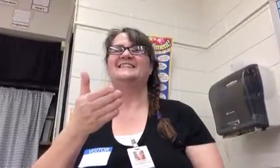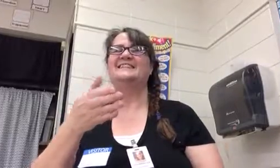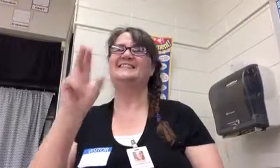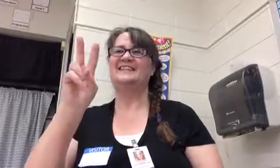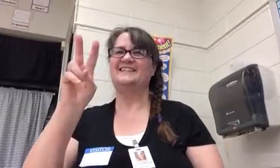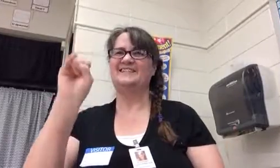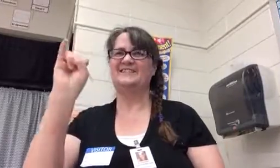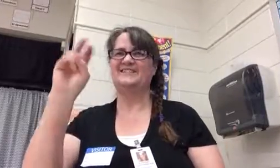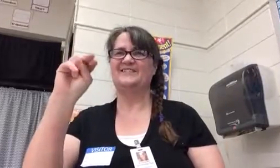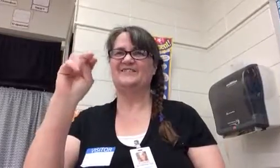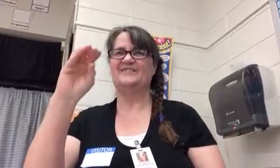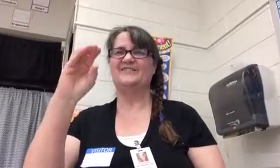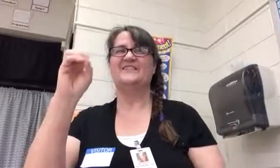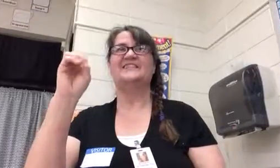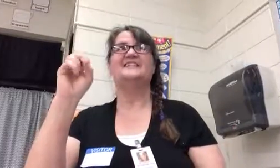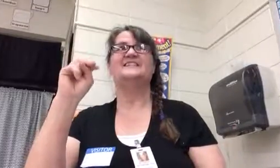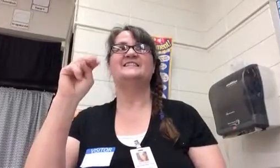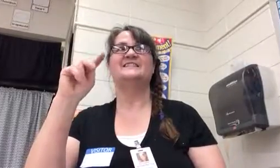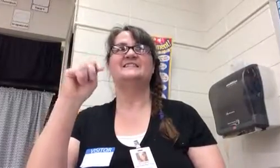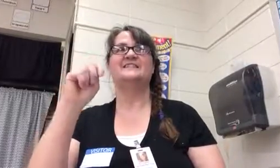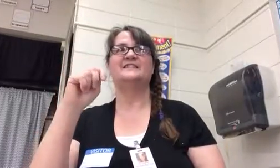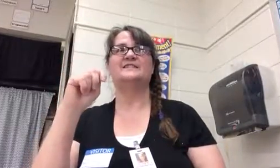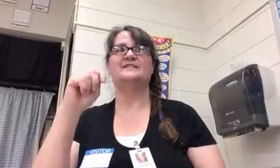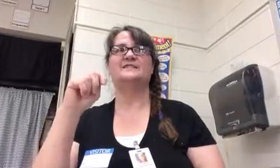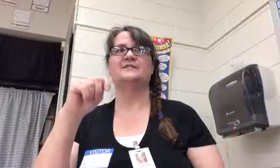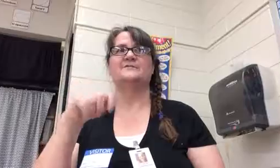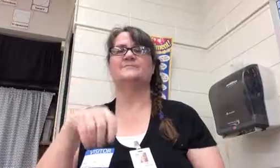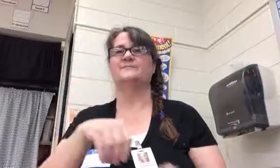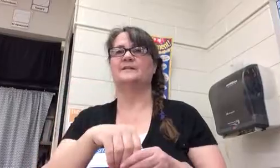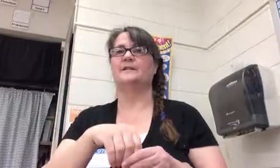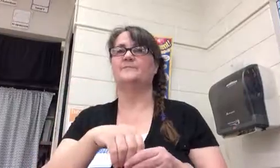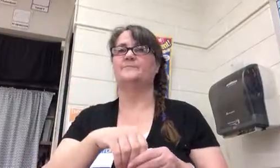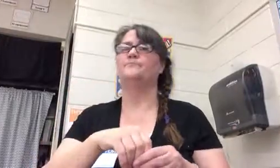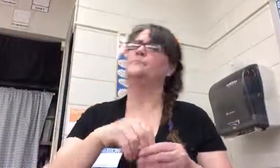Rose, that is exactly why we cross our feet, so that people don't trip. Cross your feet.